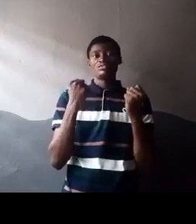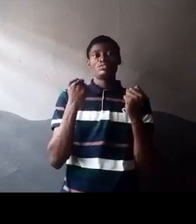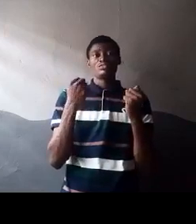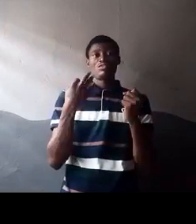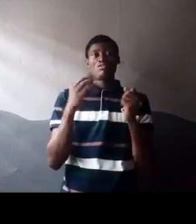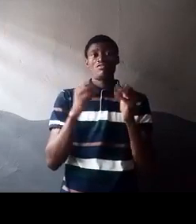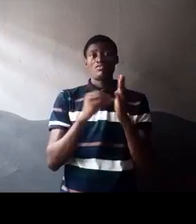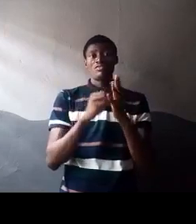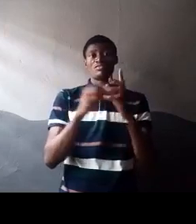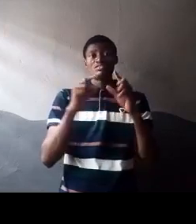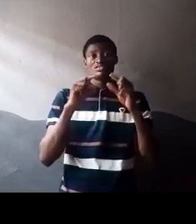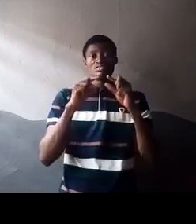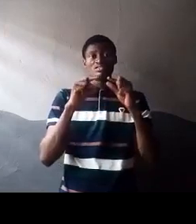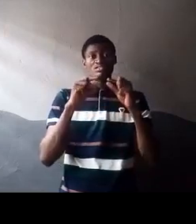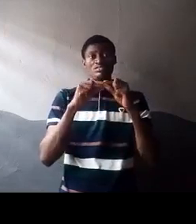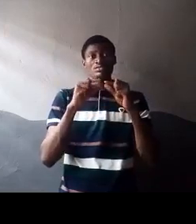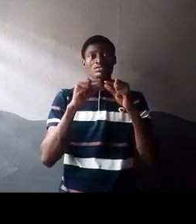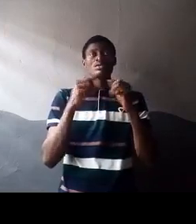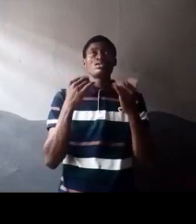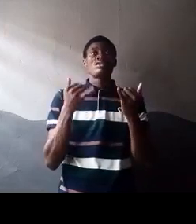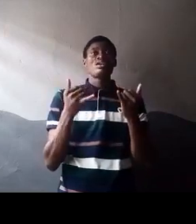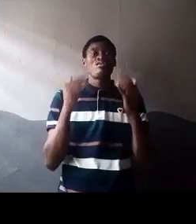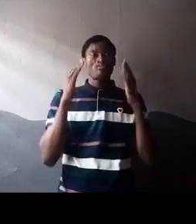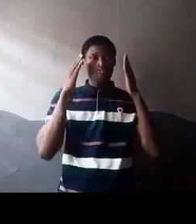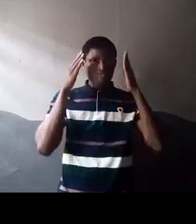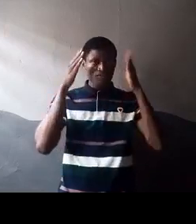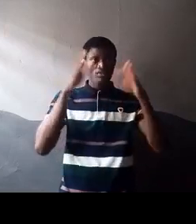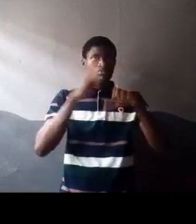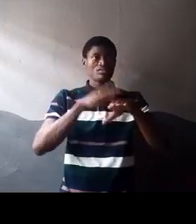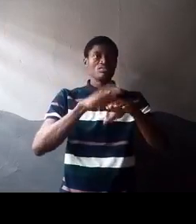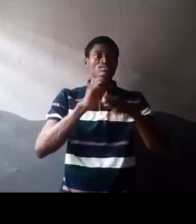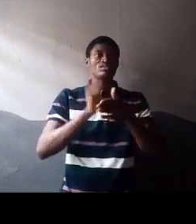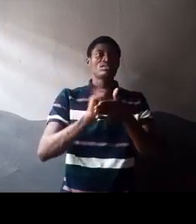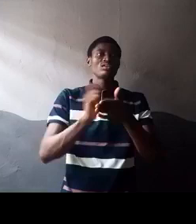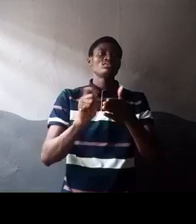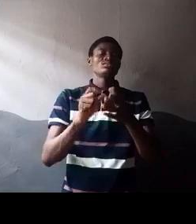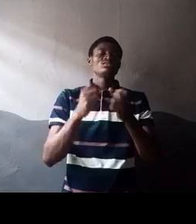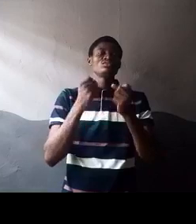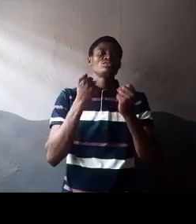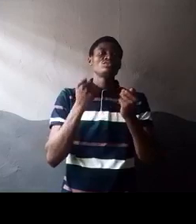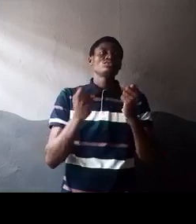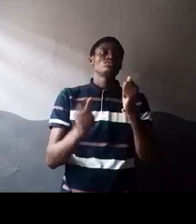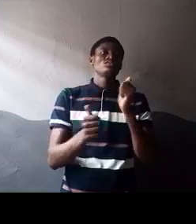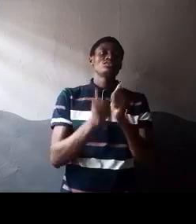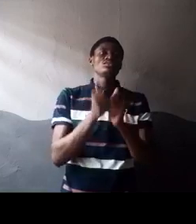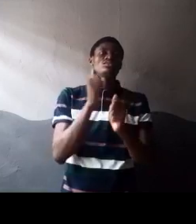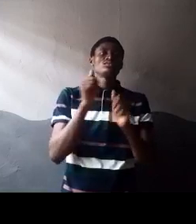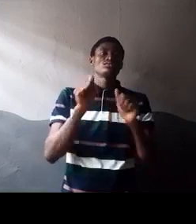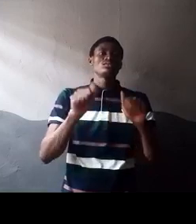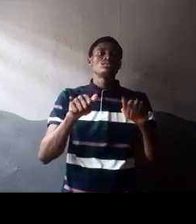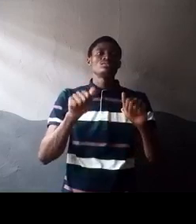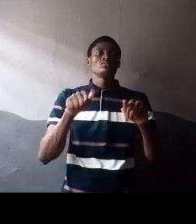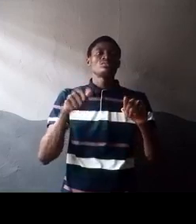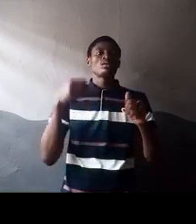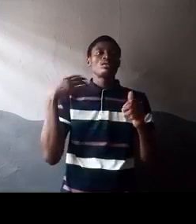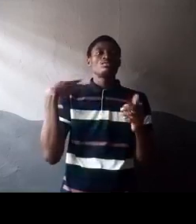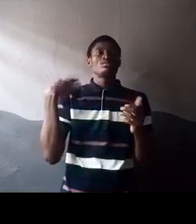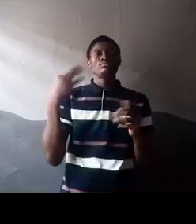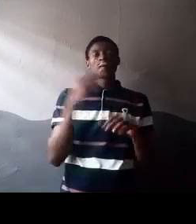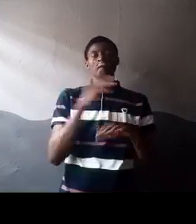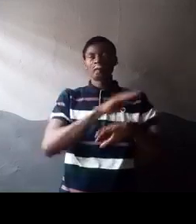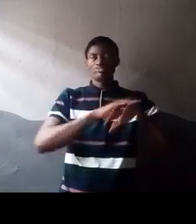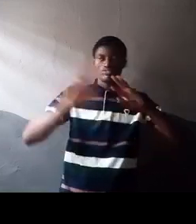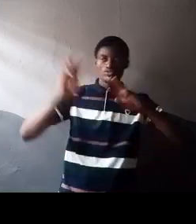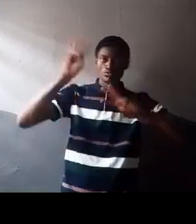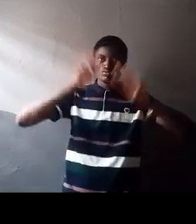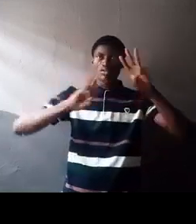on writing the strongest possible application and don't worry about having a first